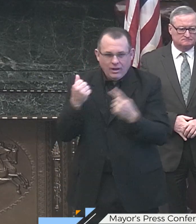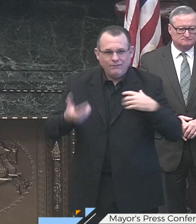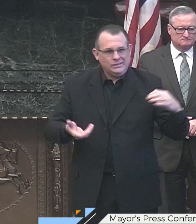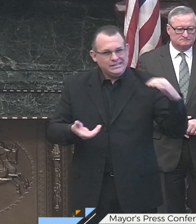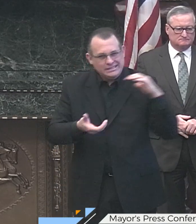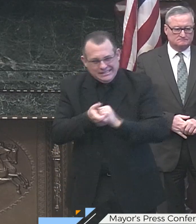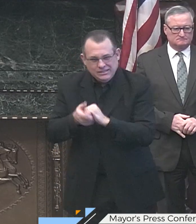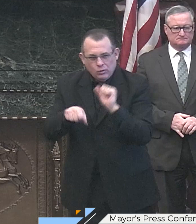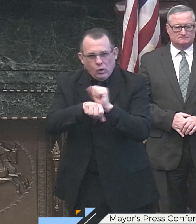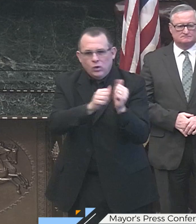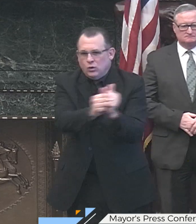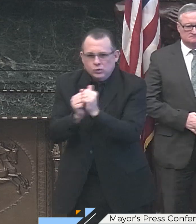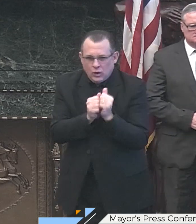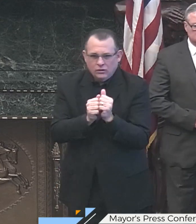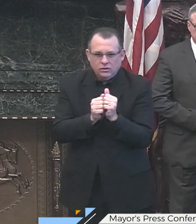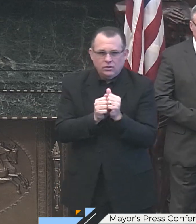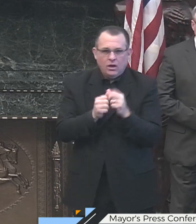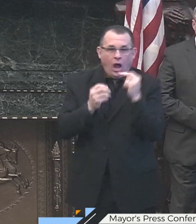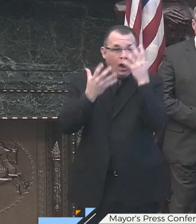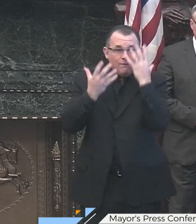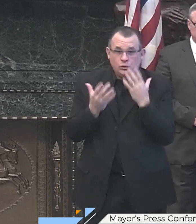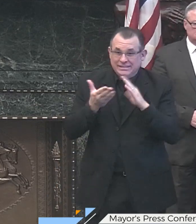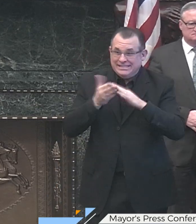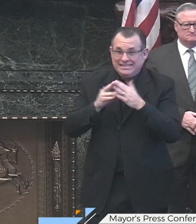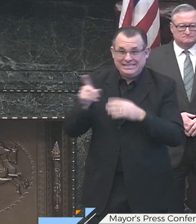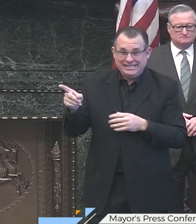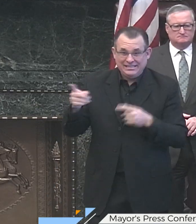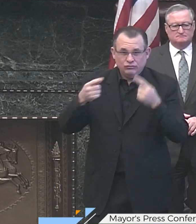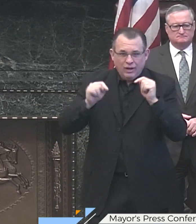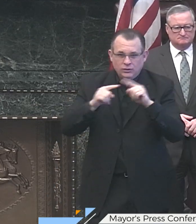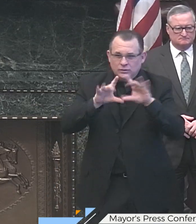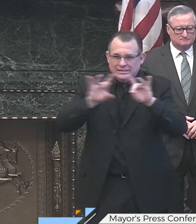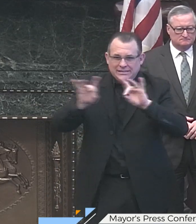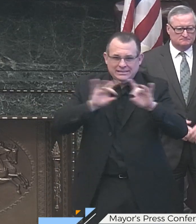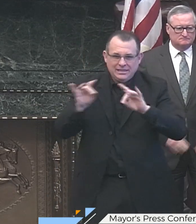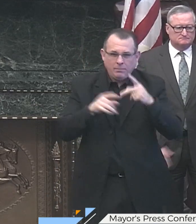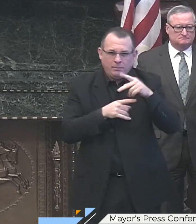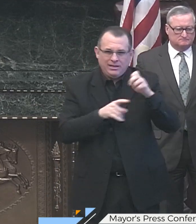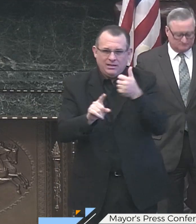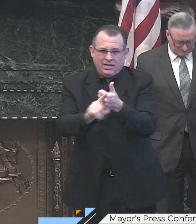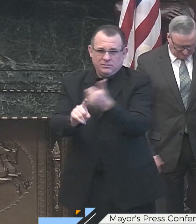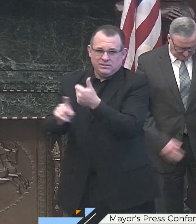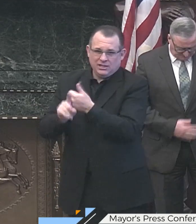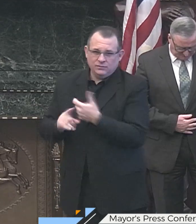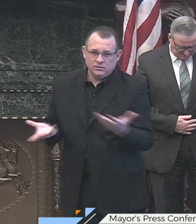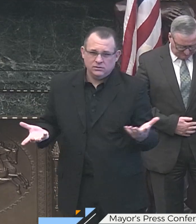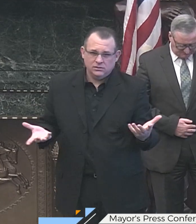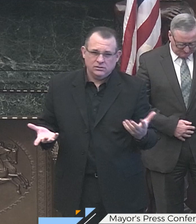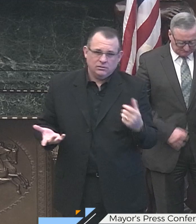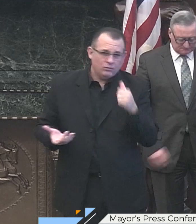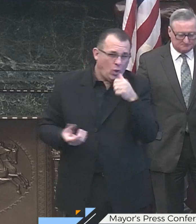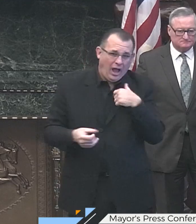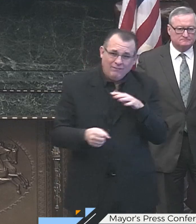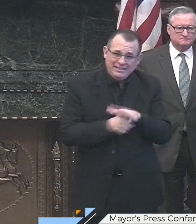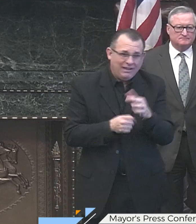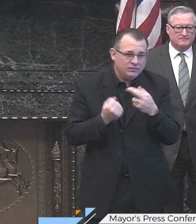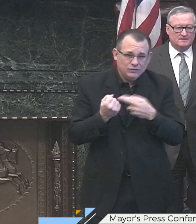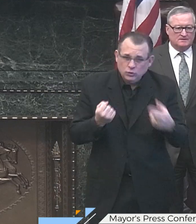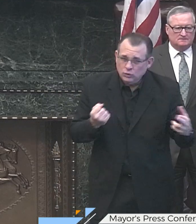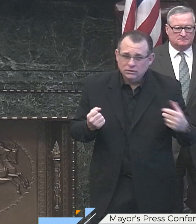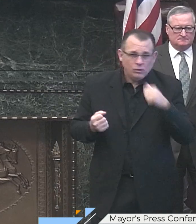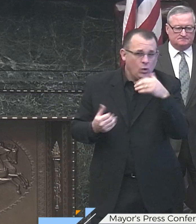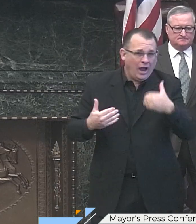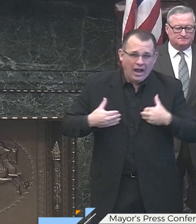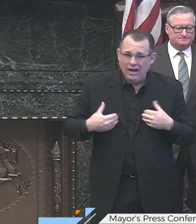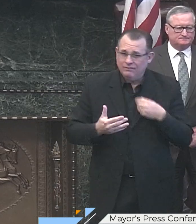forced to try and find this PPE on its own. We don't have enough resources. We don't have enough ventilators.